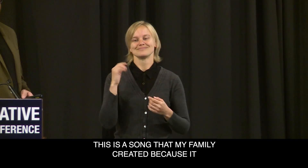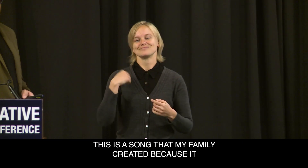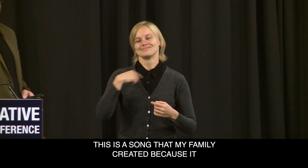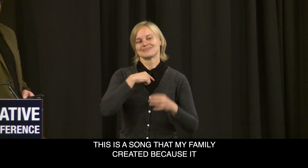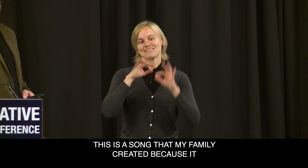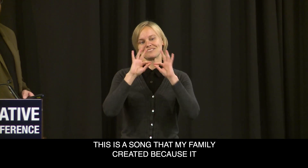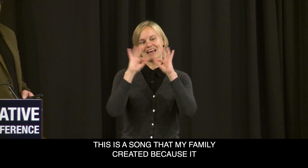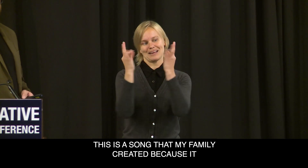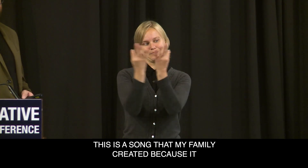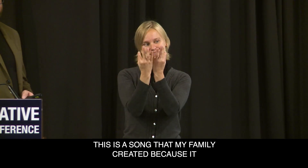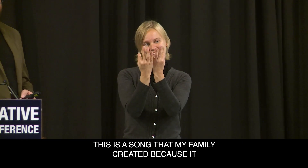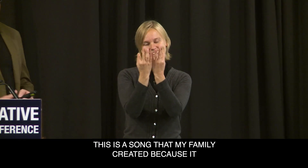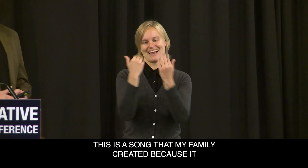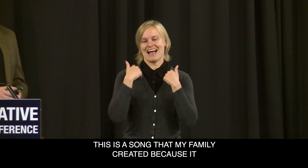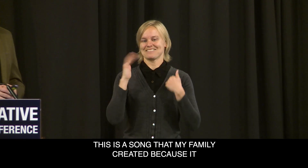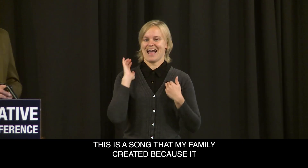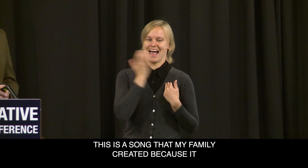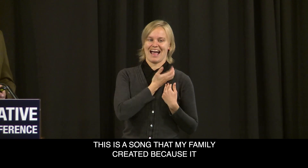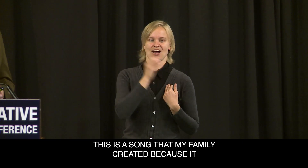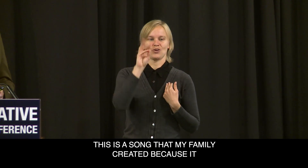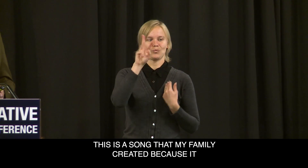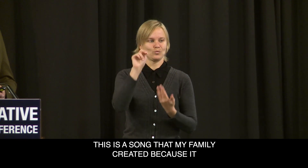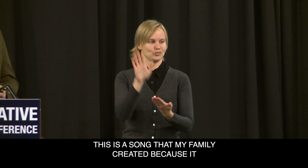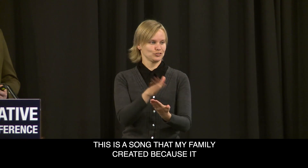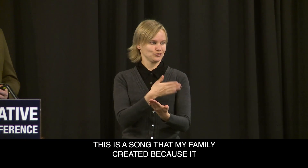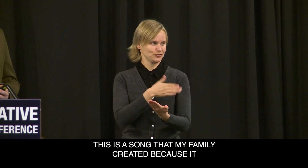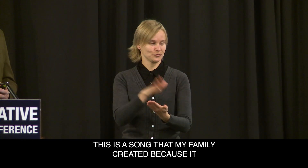This is a song that my family